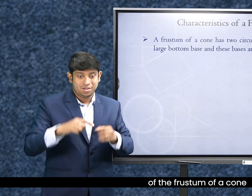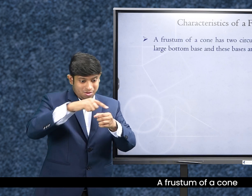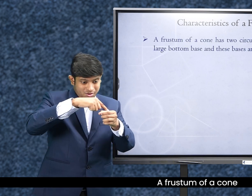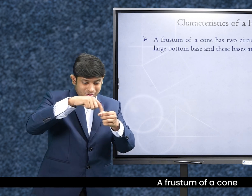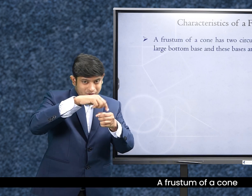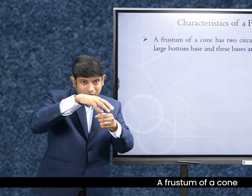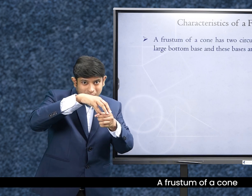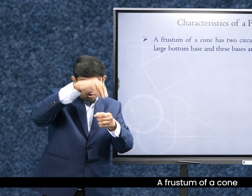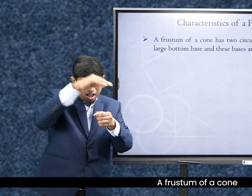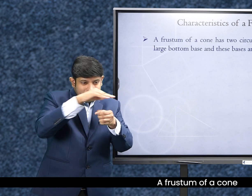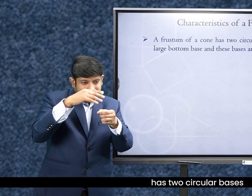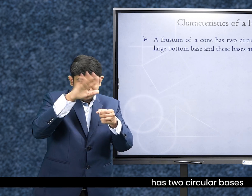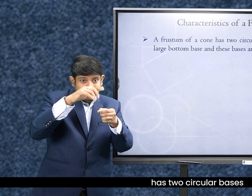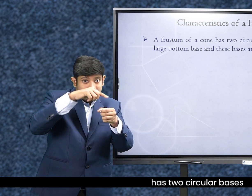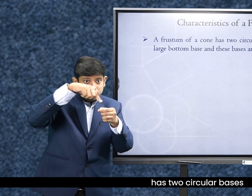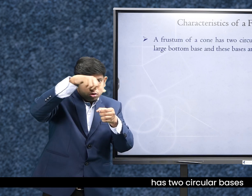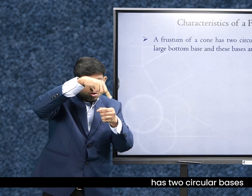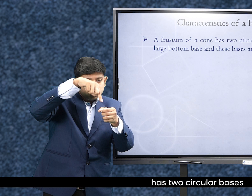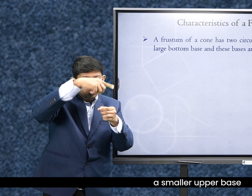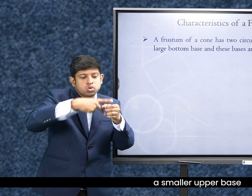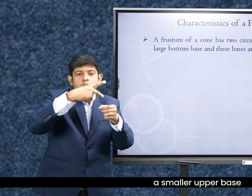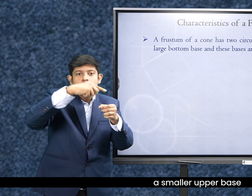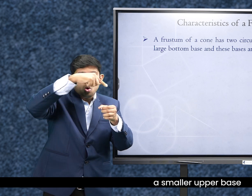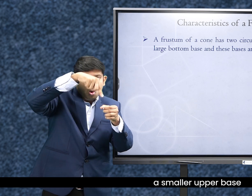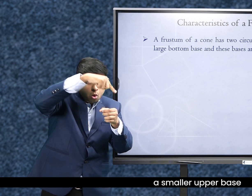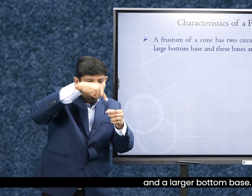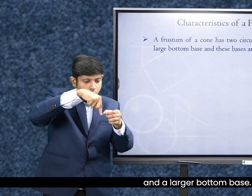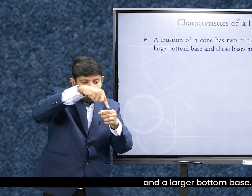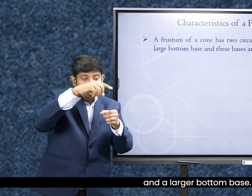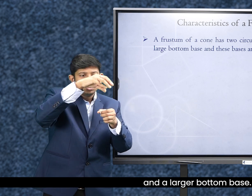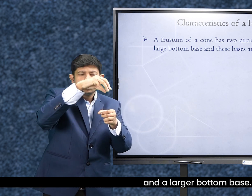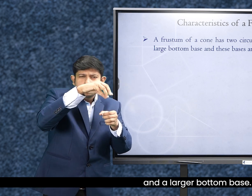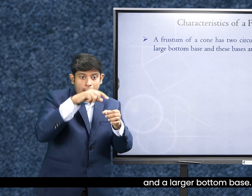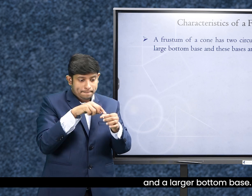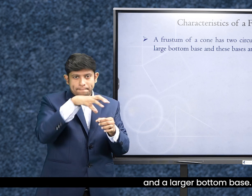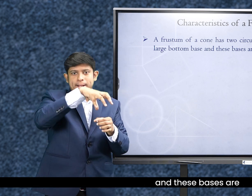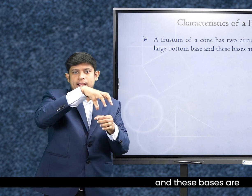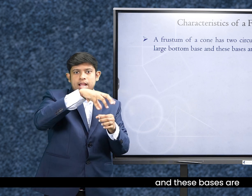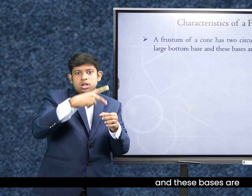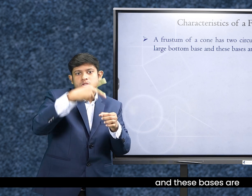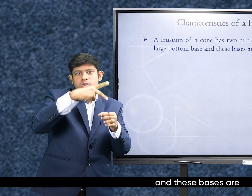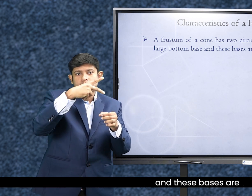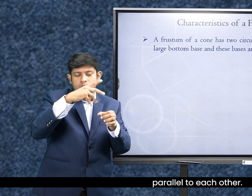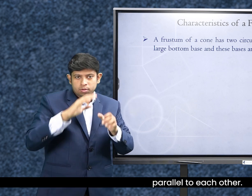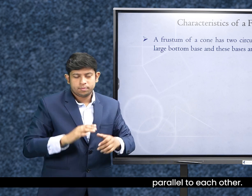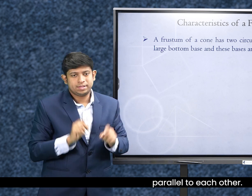A frustum of a cone has two circular bases, a smaller upper base and a larger bottom base, and these bases are parallel to each